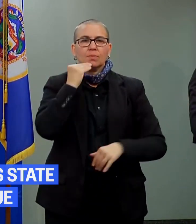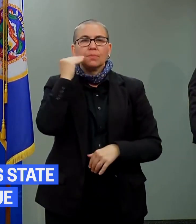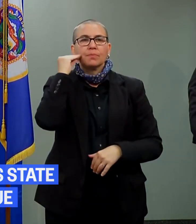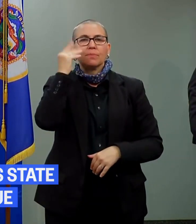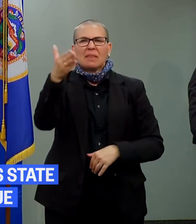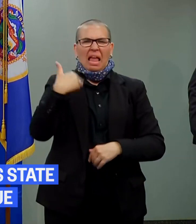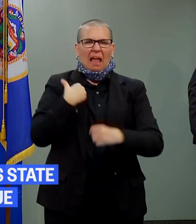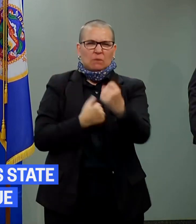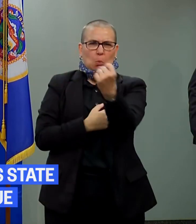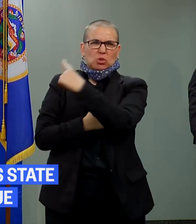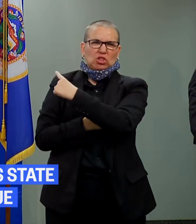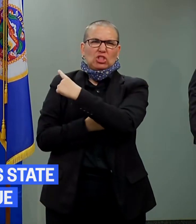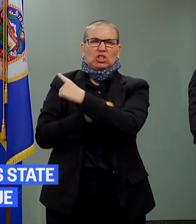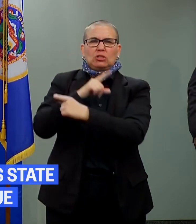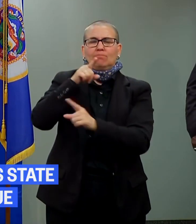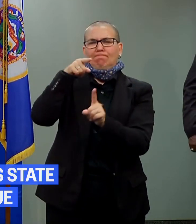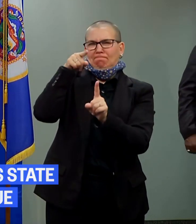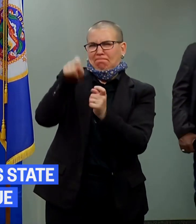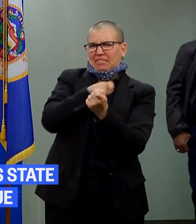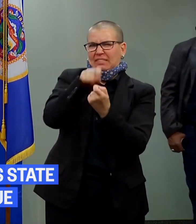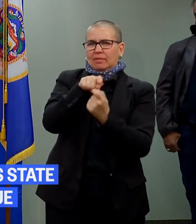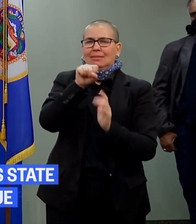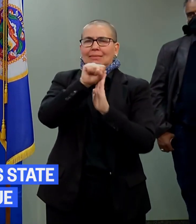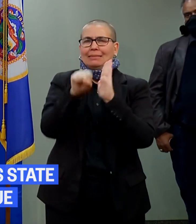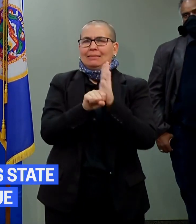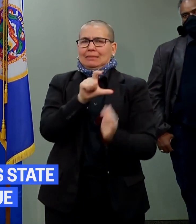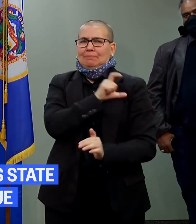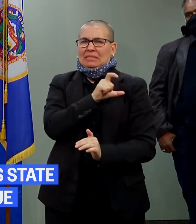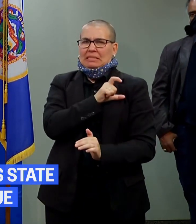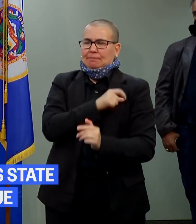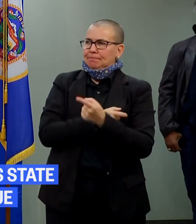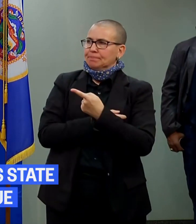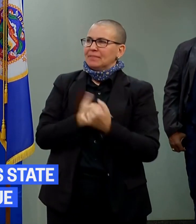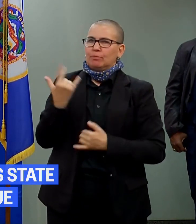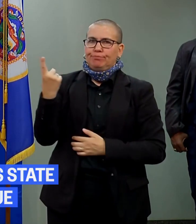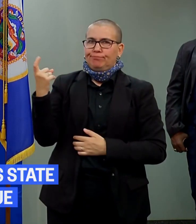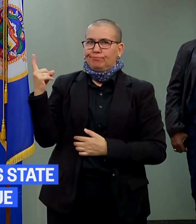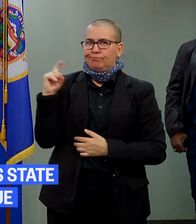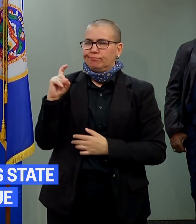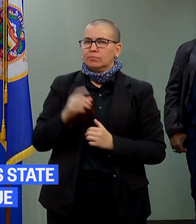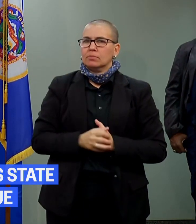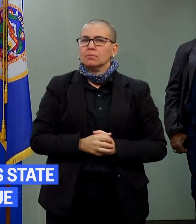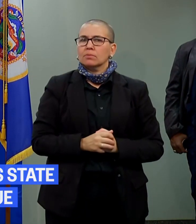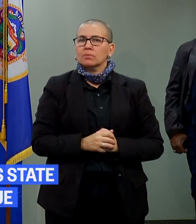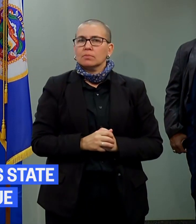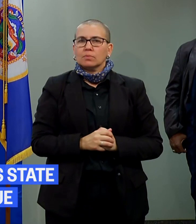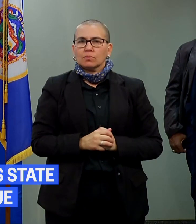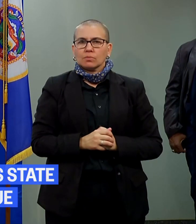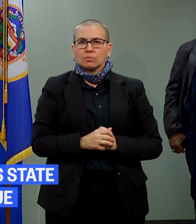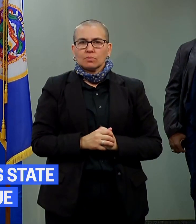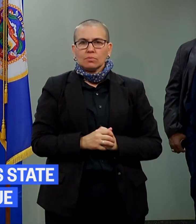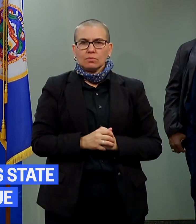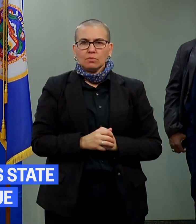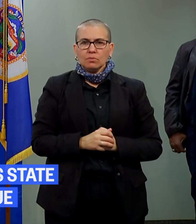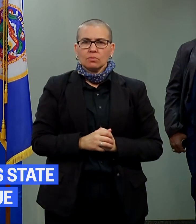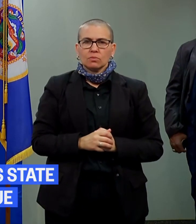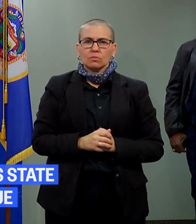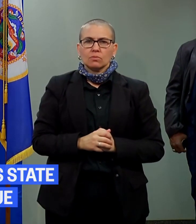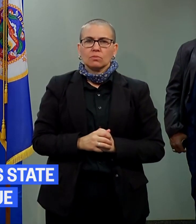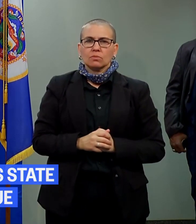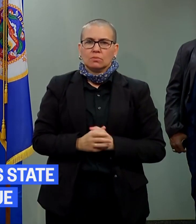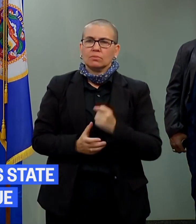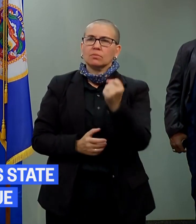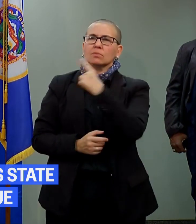police. At risk of being one of those reporters who questions tactics, I'm going to ask about tactics. Last night, there was a